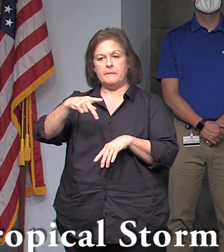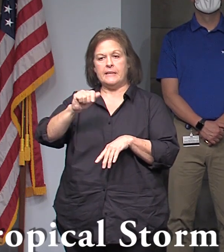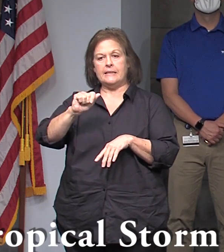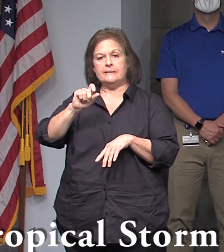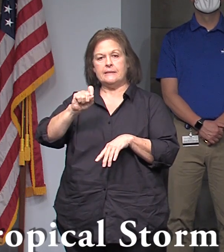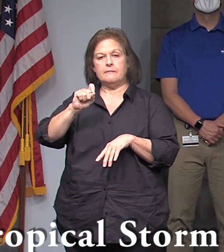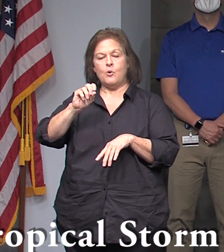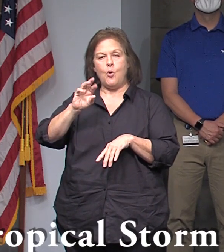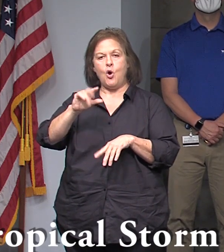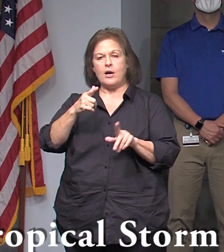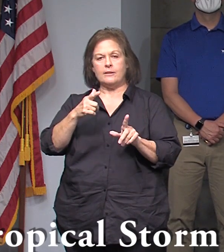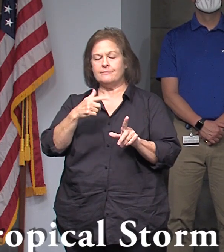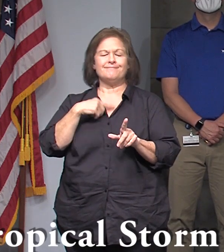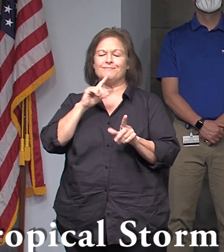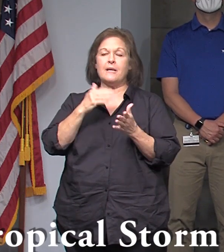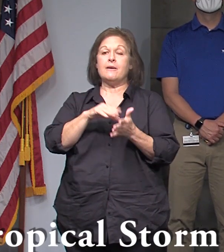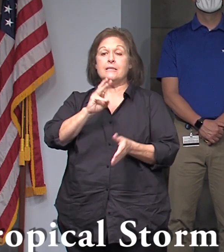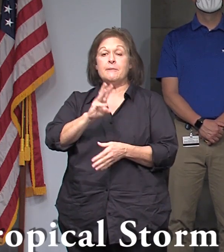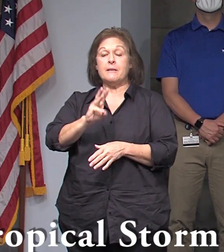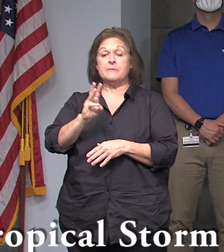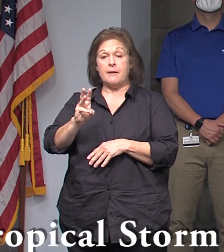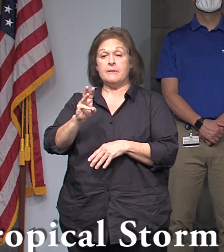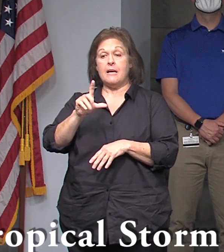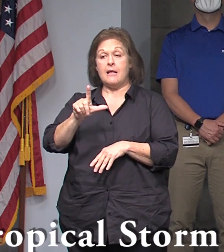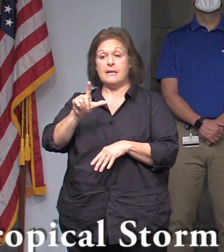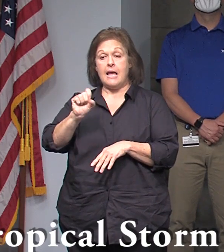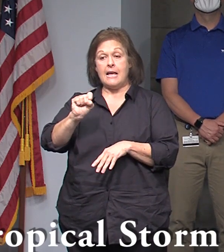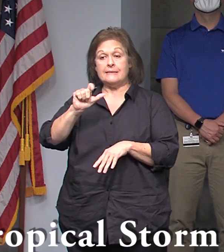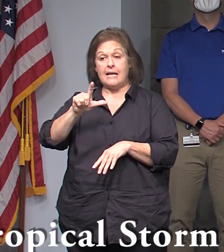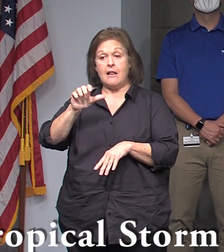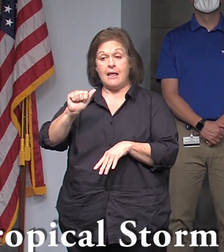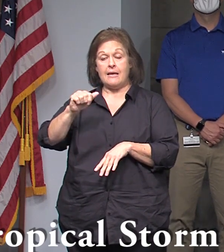www.slfpaw.org. I'll repeat,